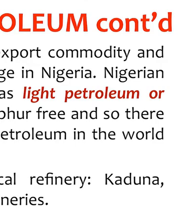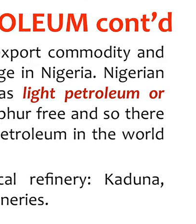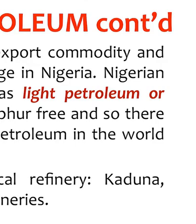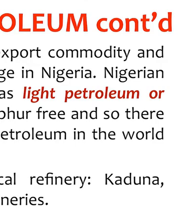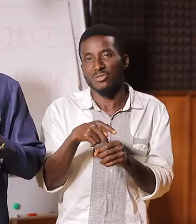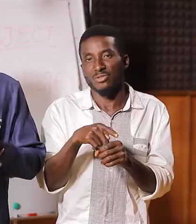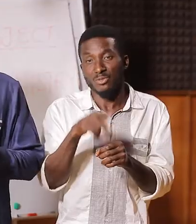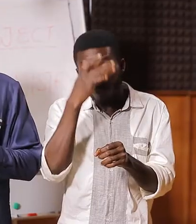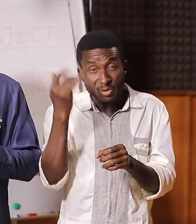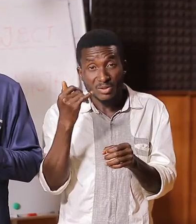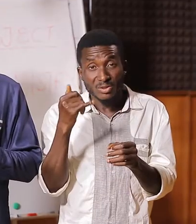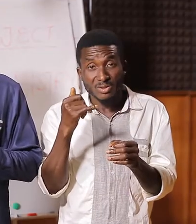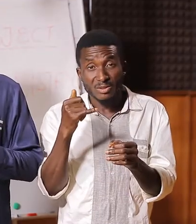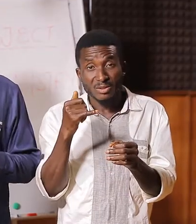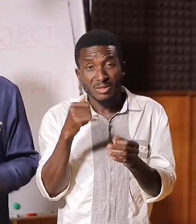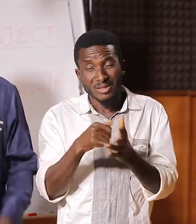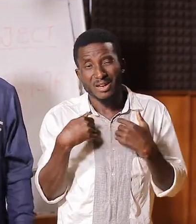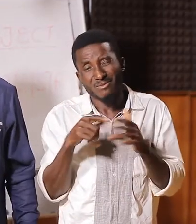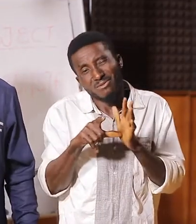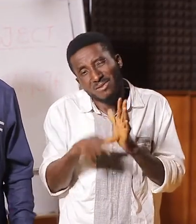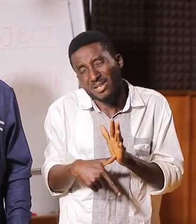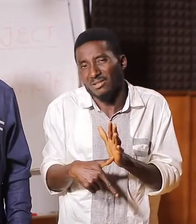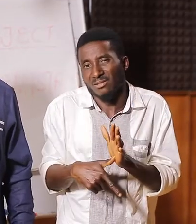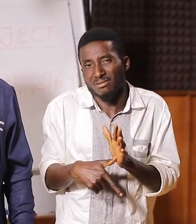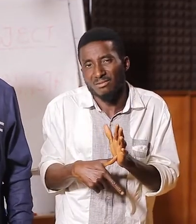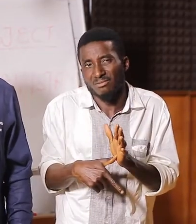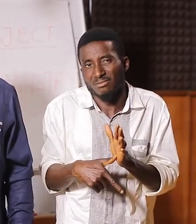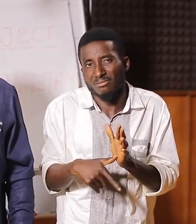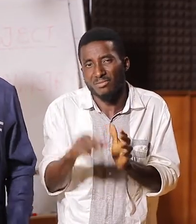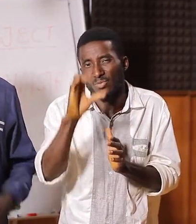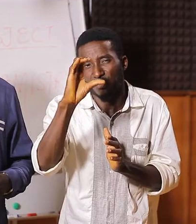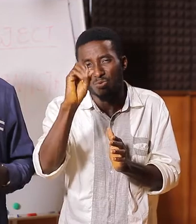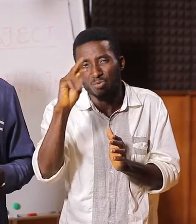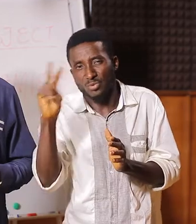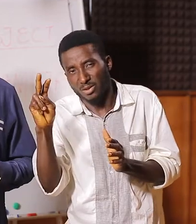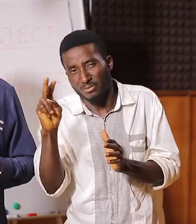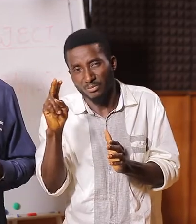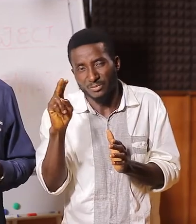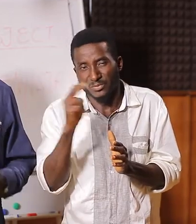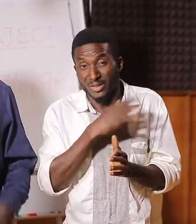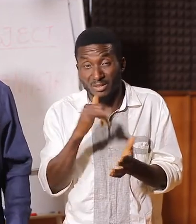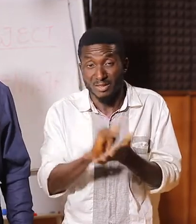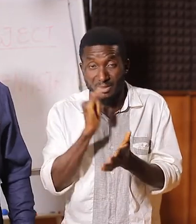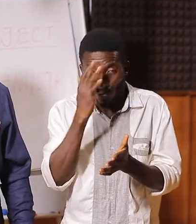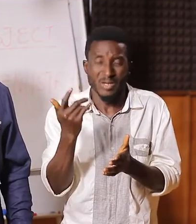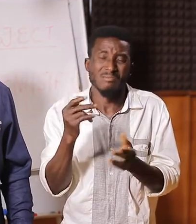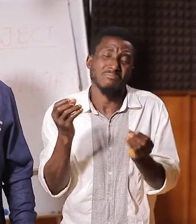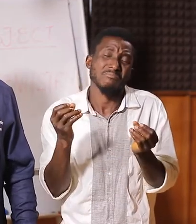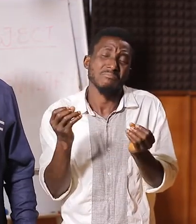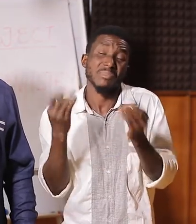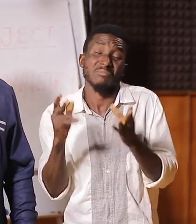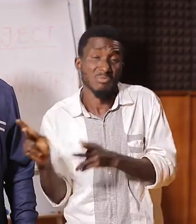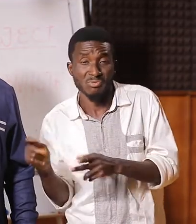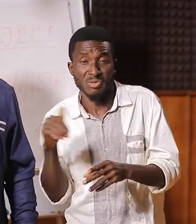it has less sulfur content, and that is why at the international market, people are always happy to buy our